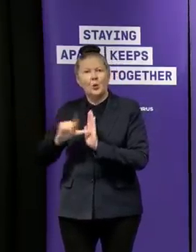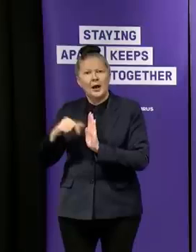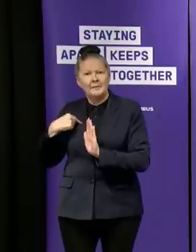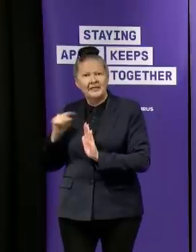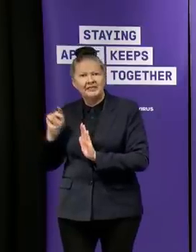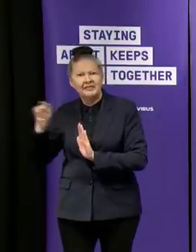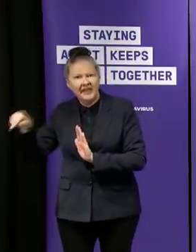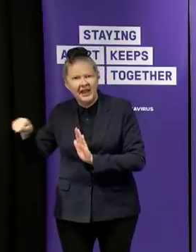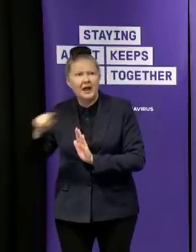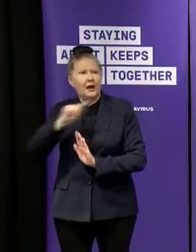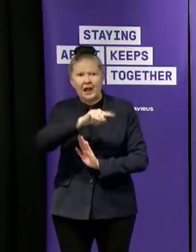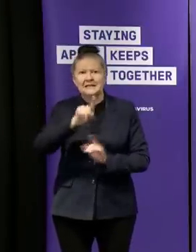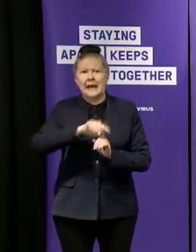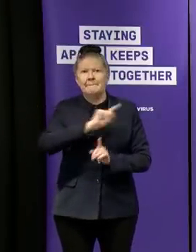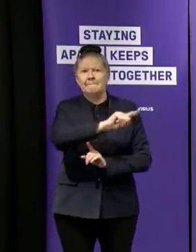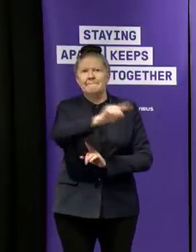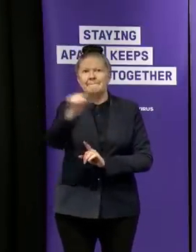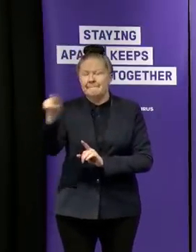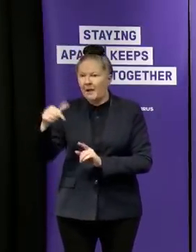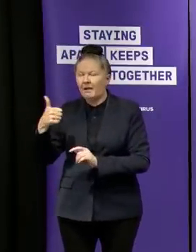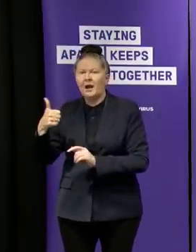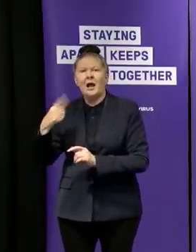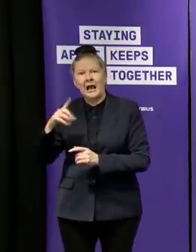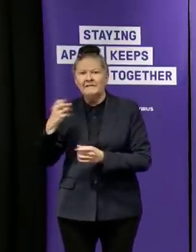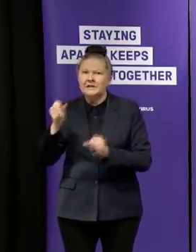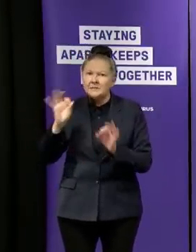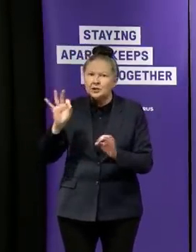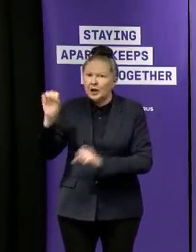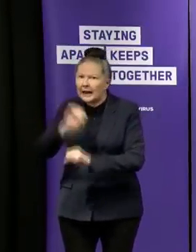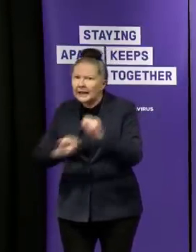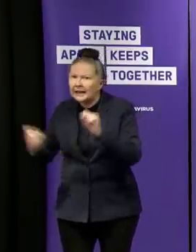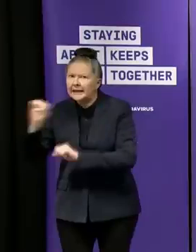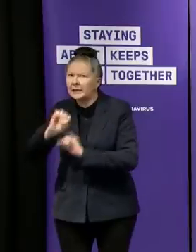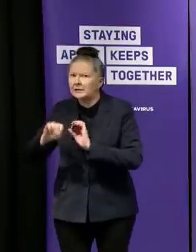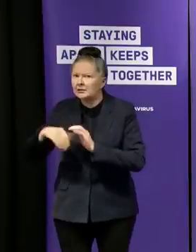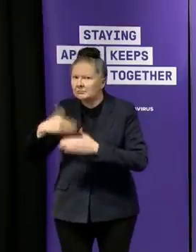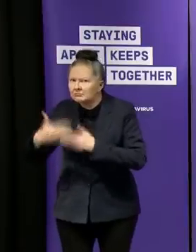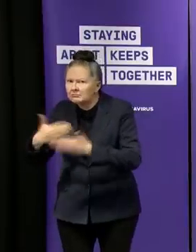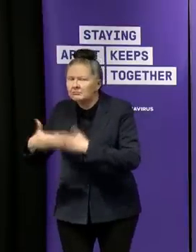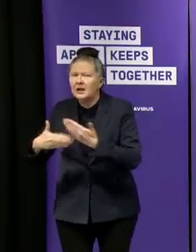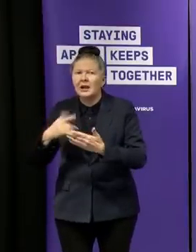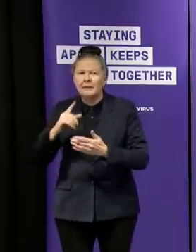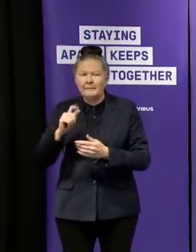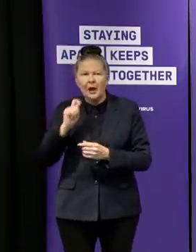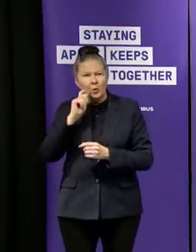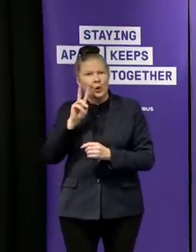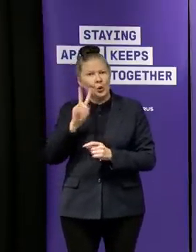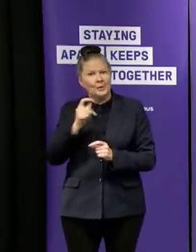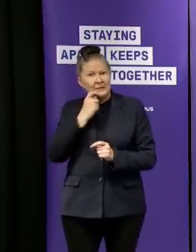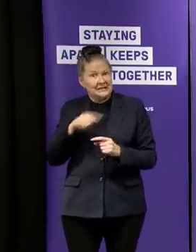there'll be cleaning, and it'll look different, but it'll look relatively